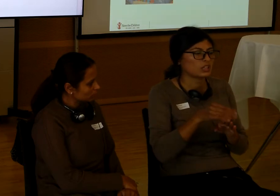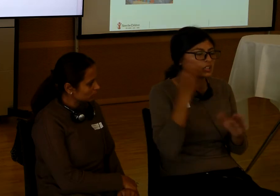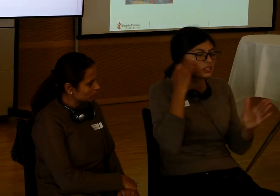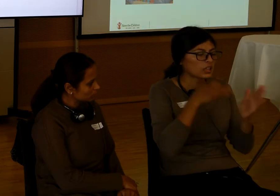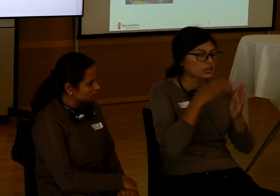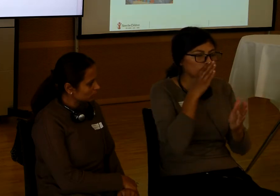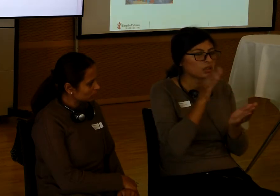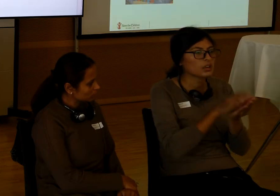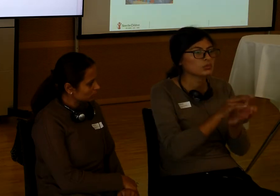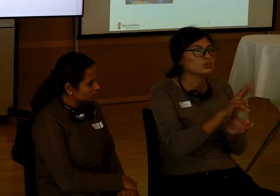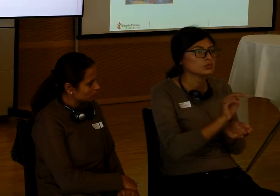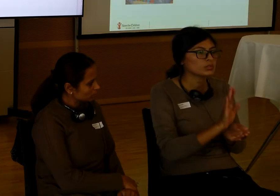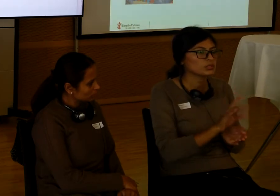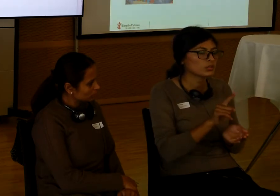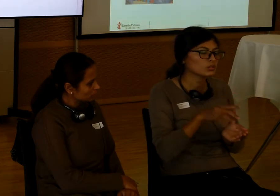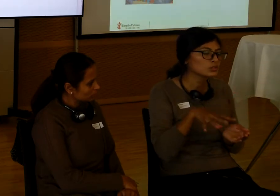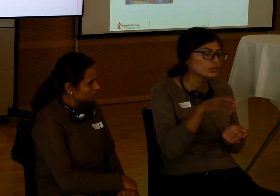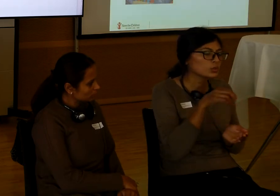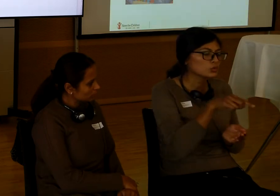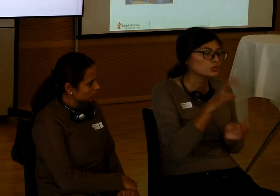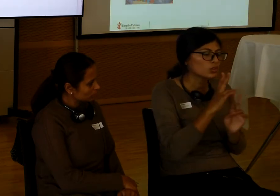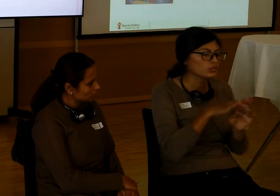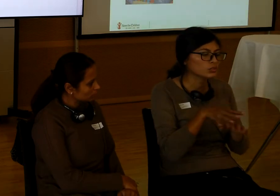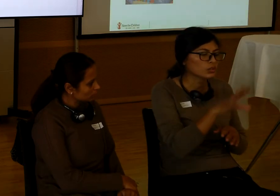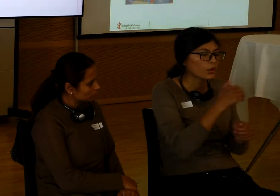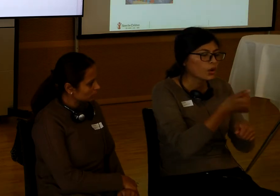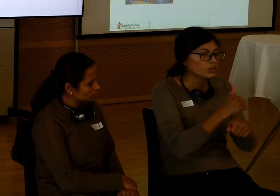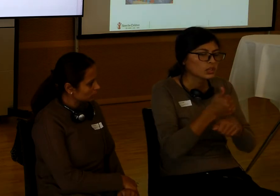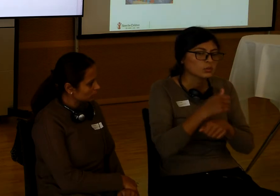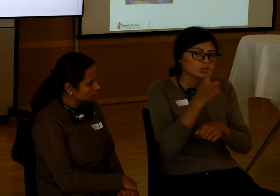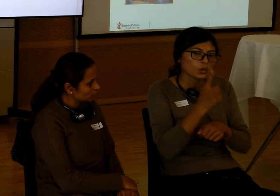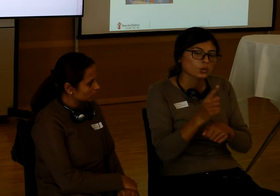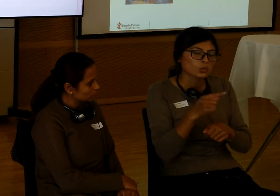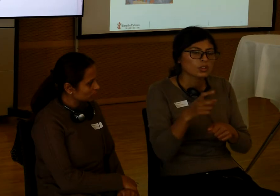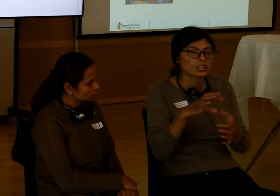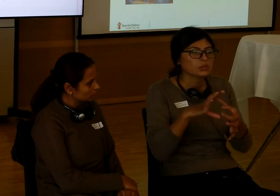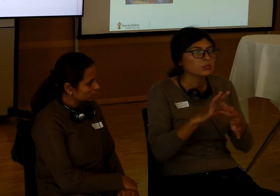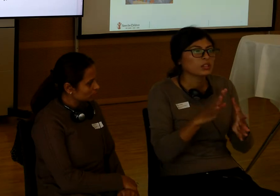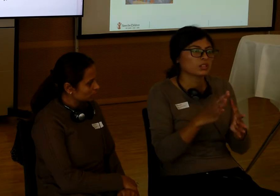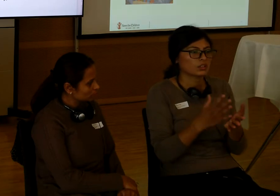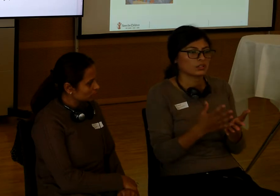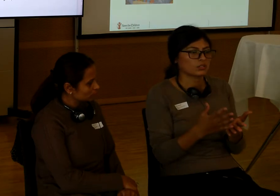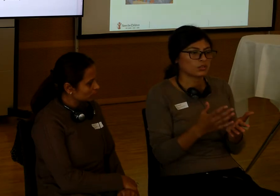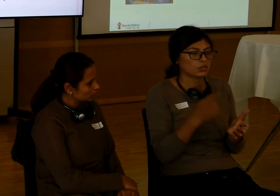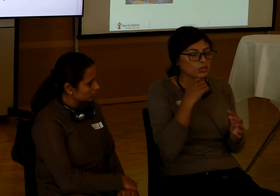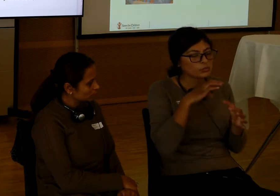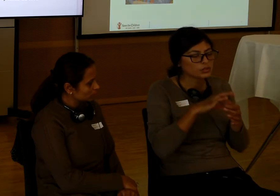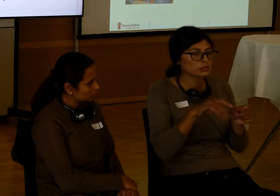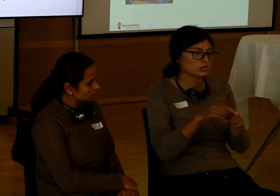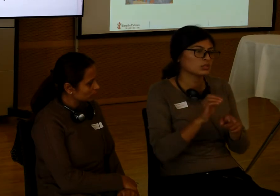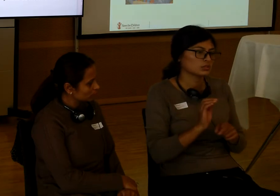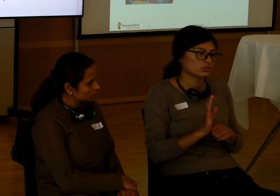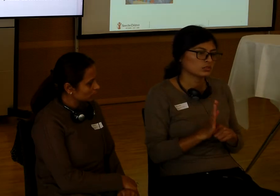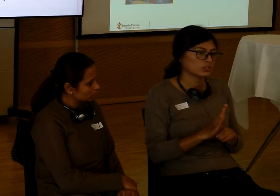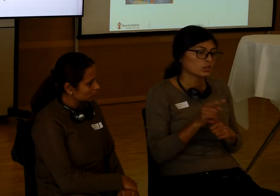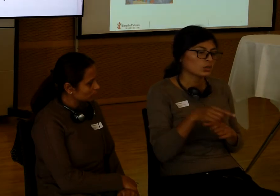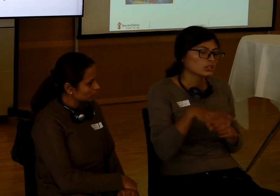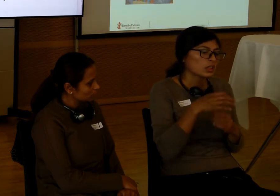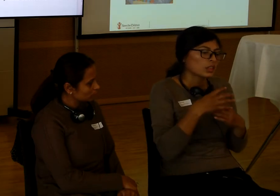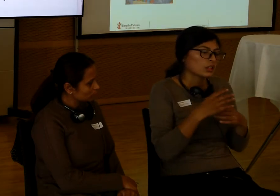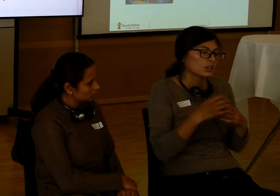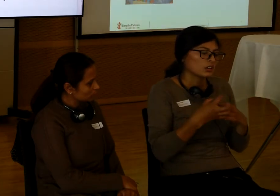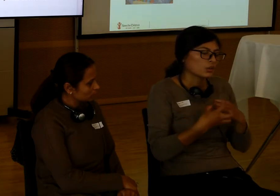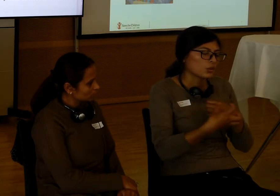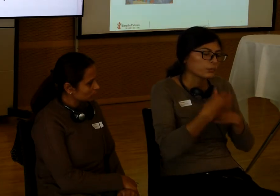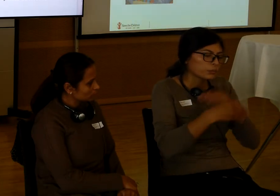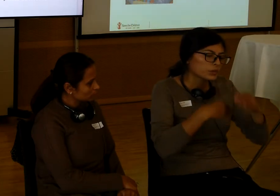which works for all contexts. It would also be too simplistic to assume that only developing countries